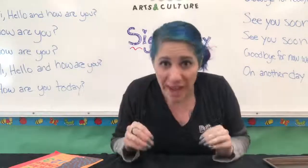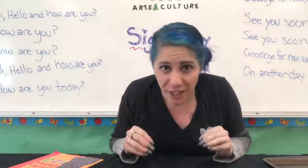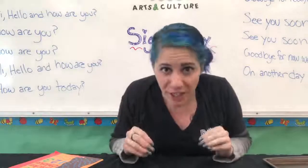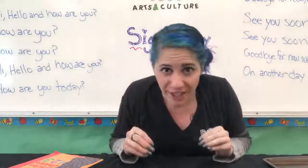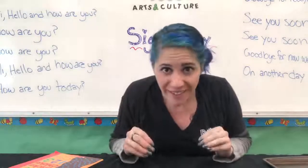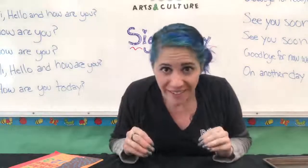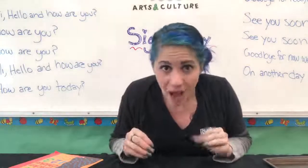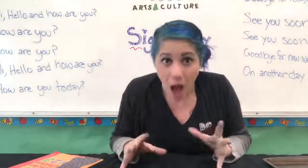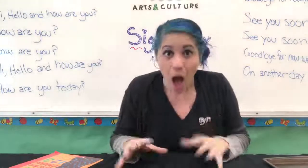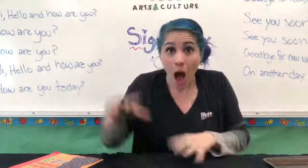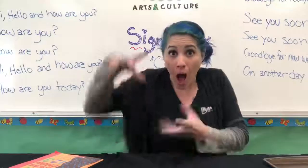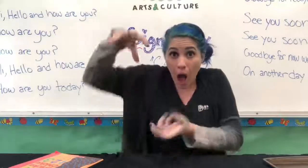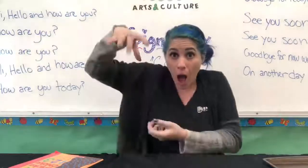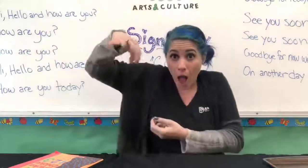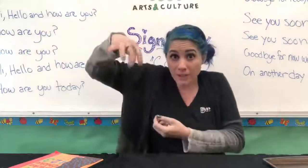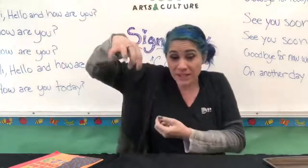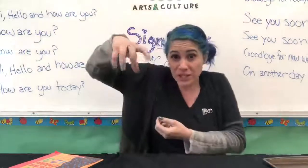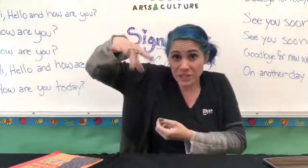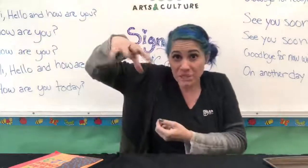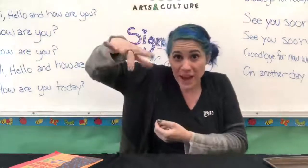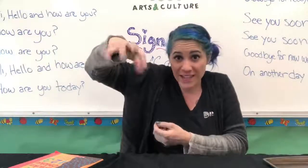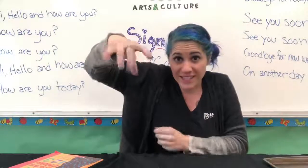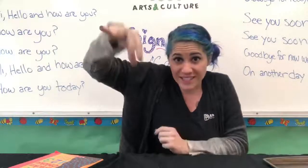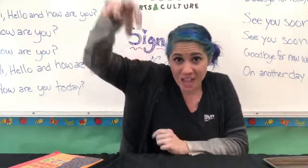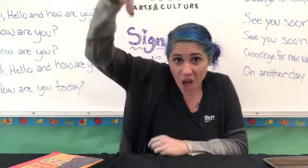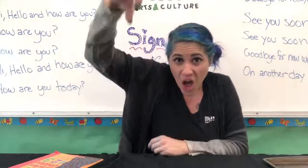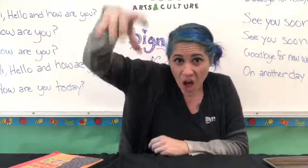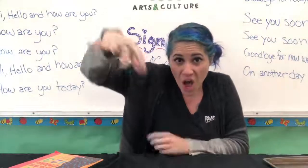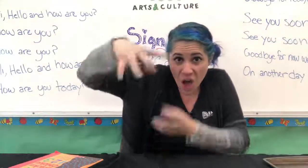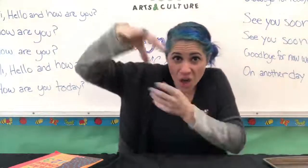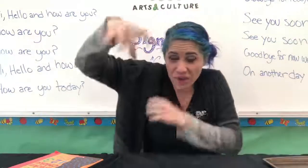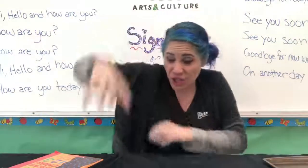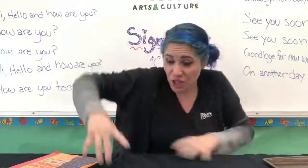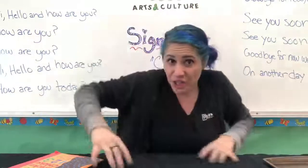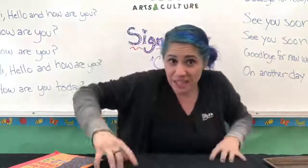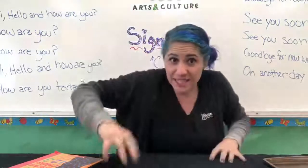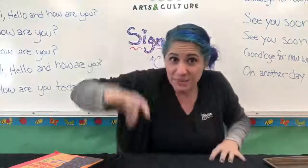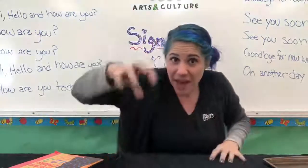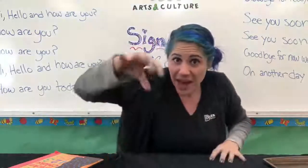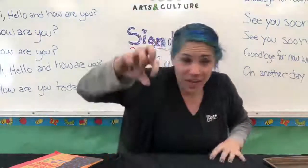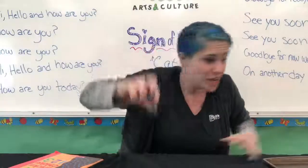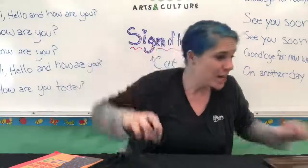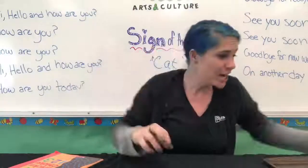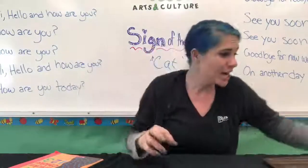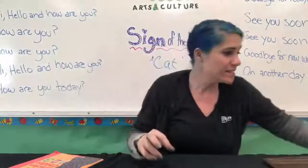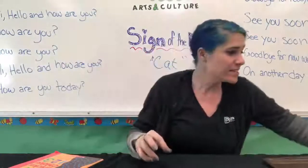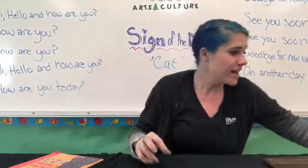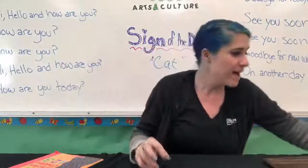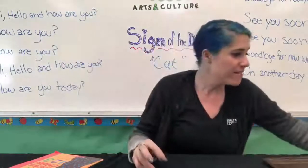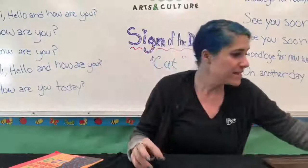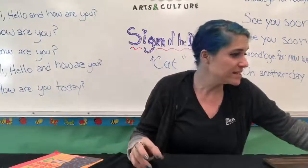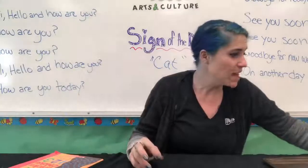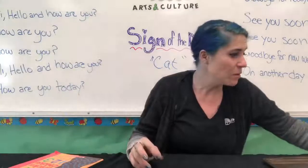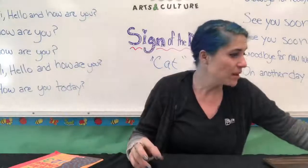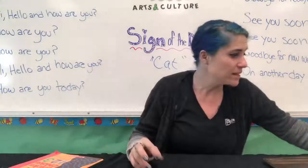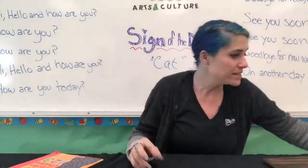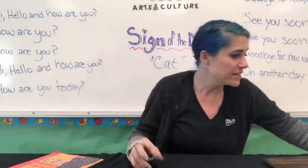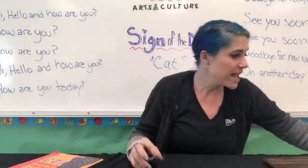spider? Let me see your spiders. Oh, those are good spiders, because I have this song we're gonna sing